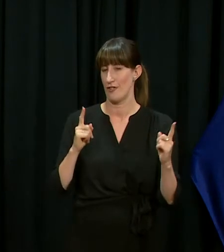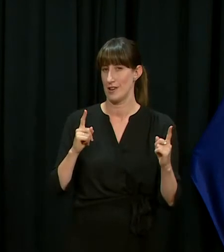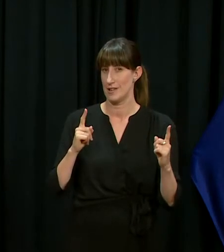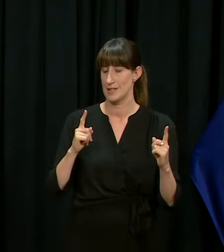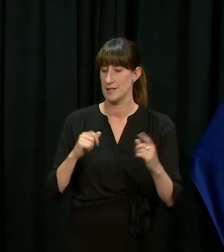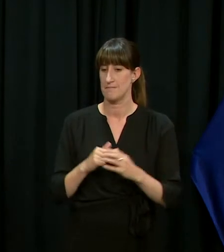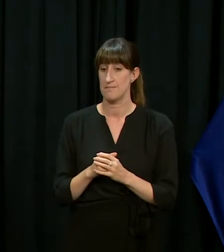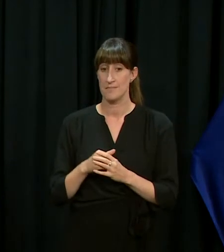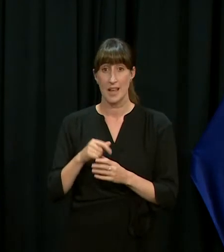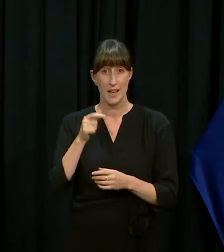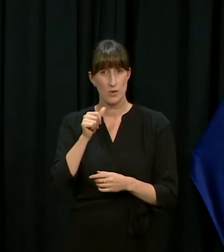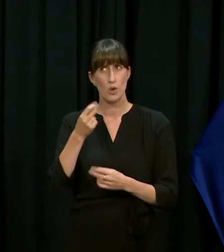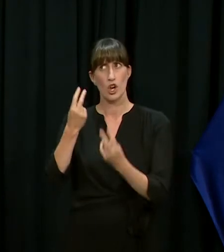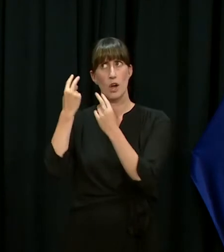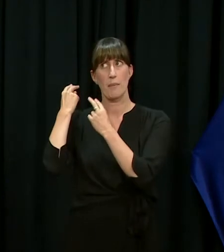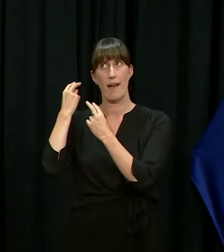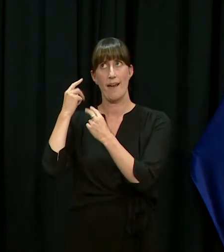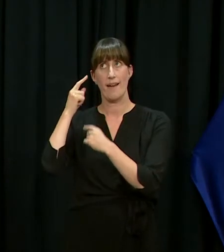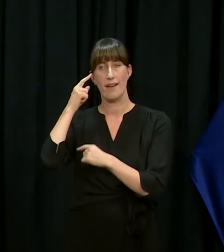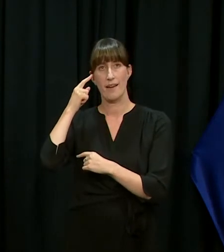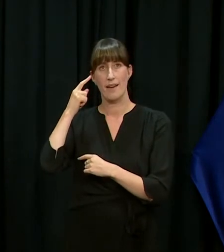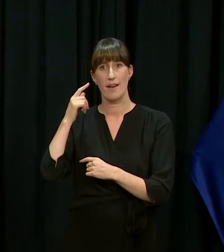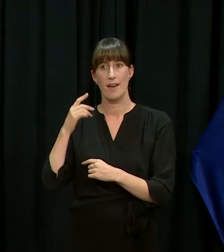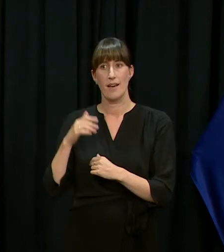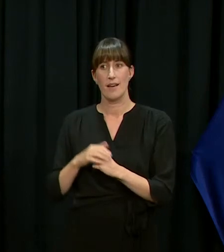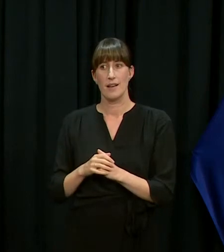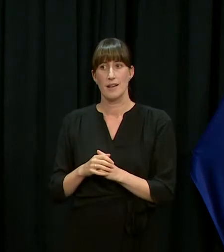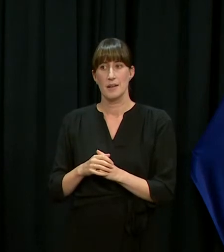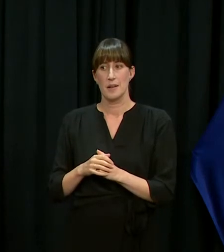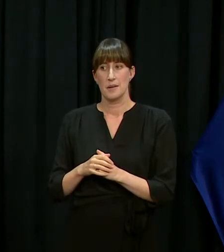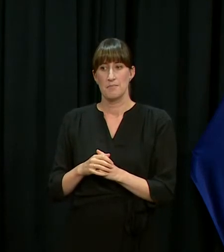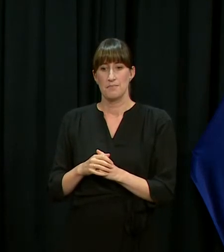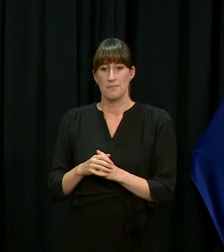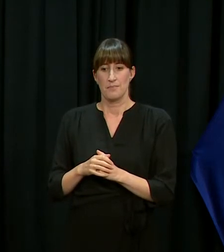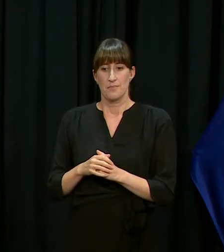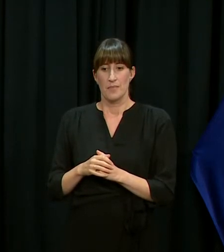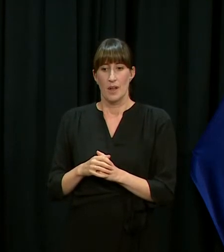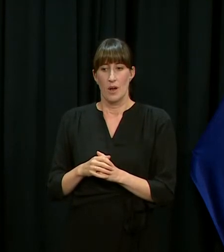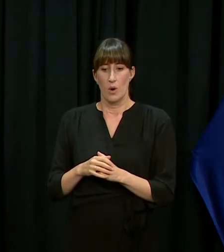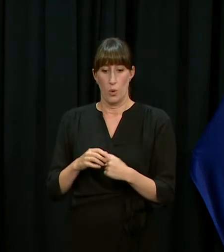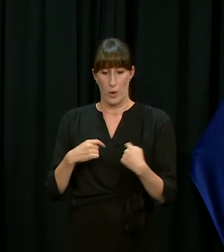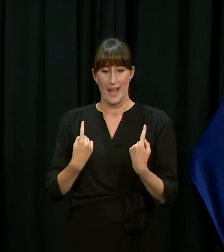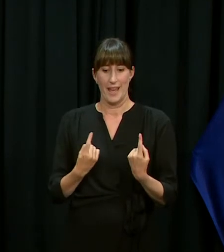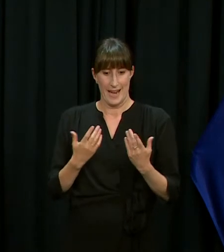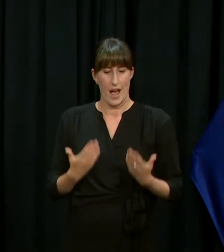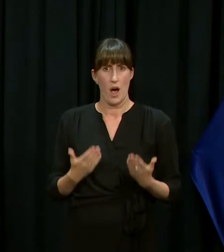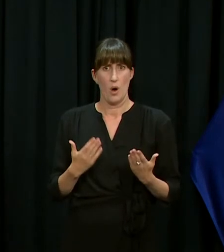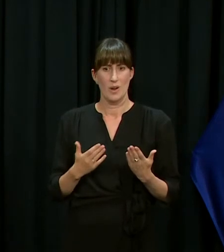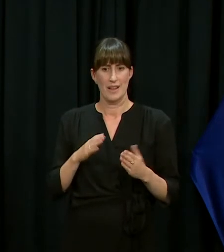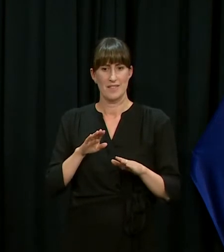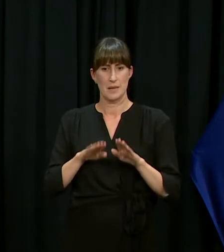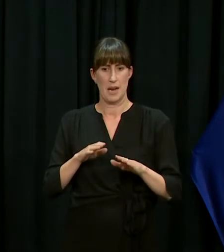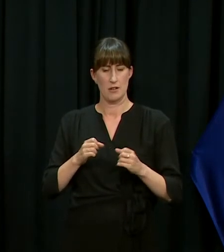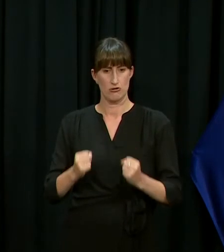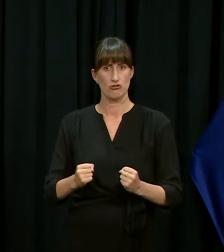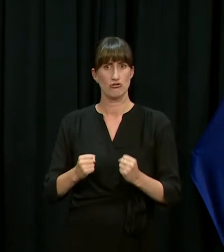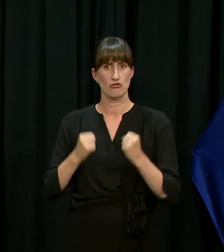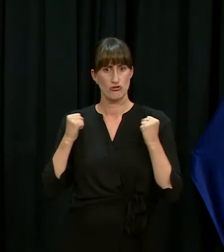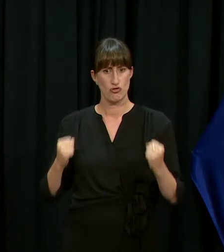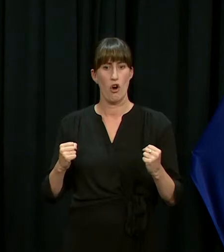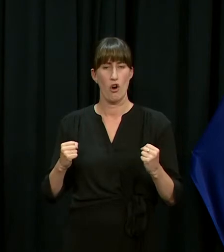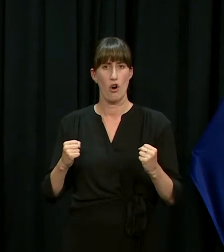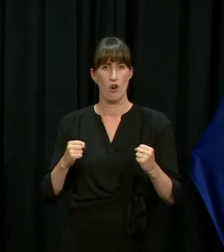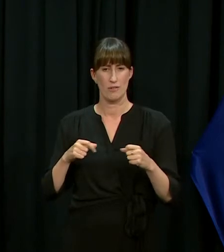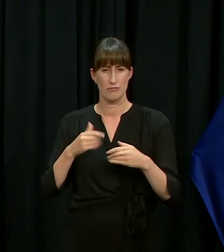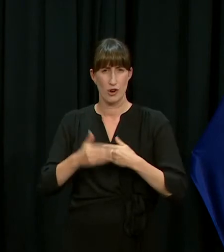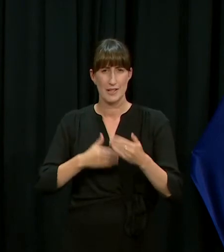Even then, if you look at the approach we're applying, it's still very rigorous. The school will have been shut down for a